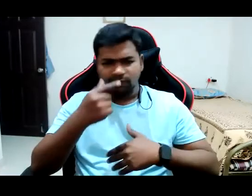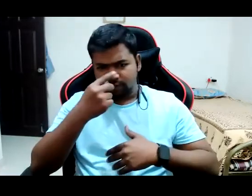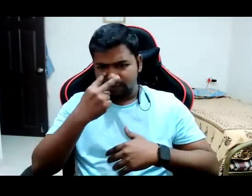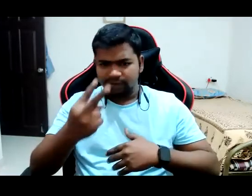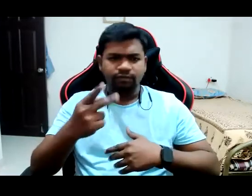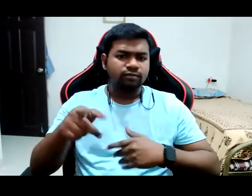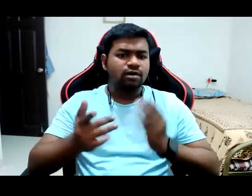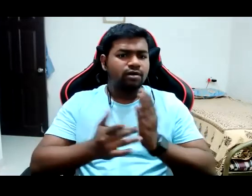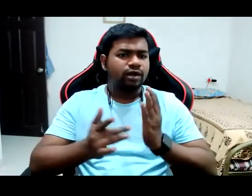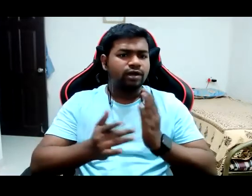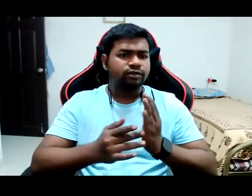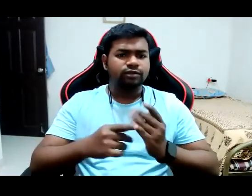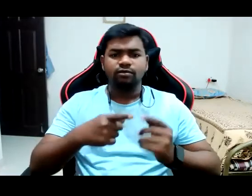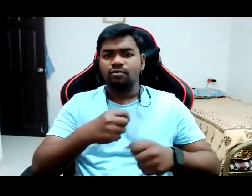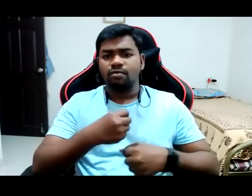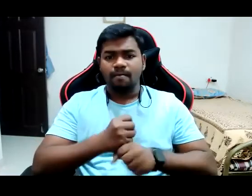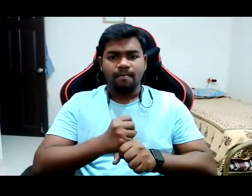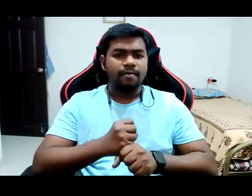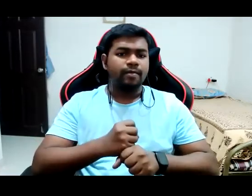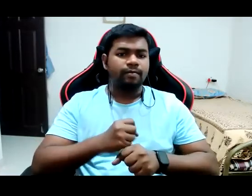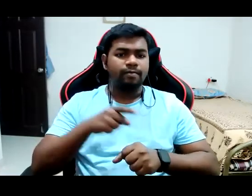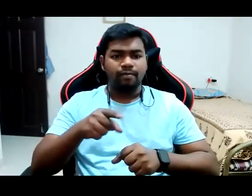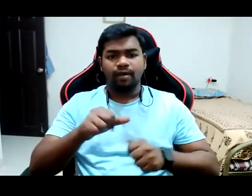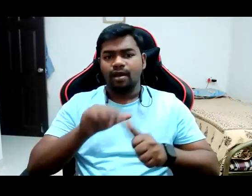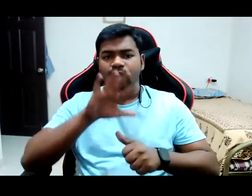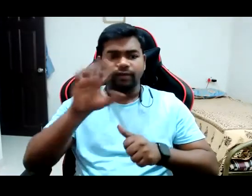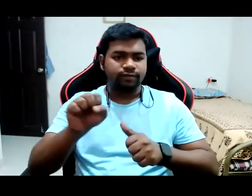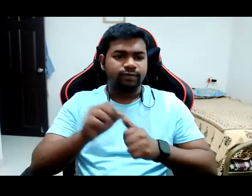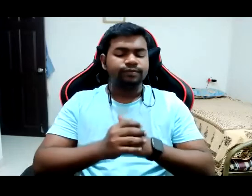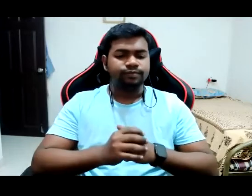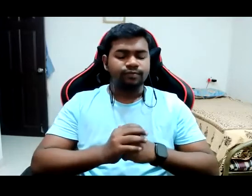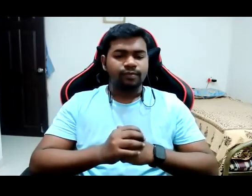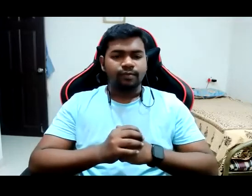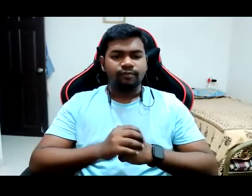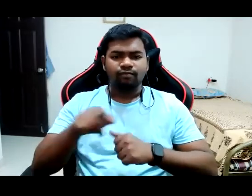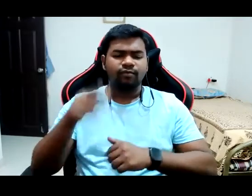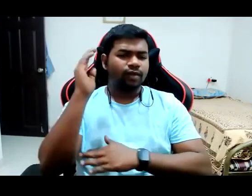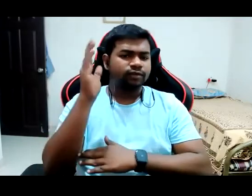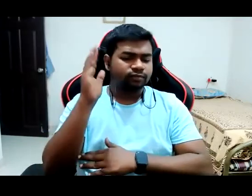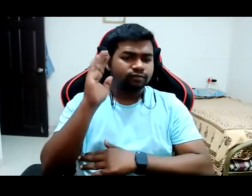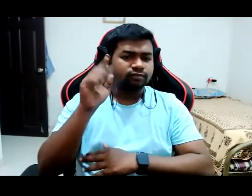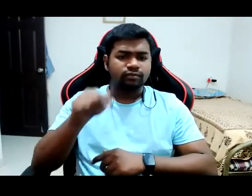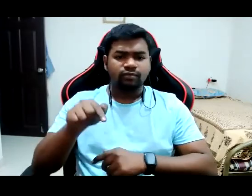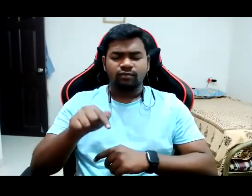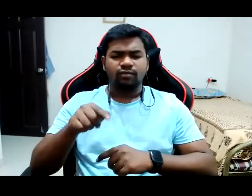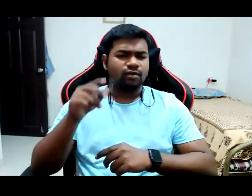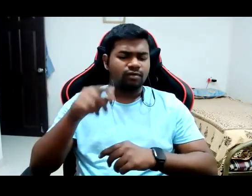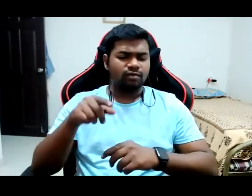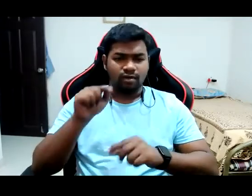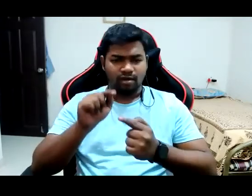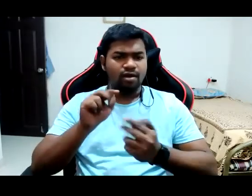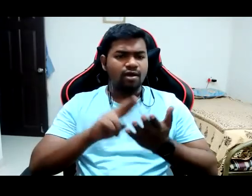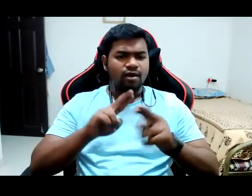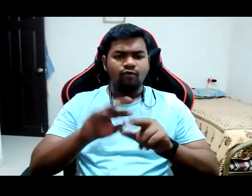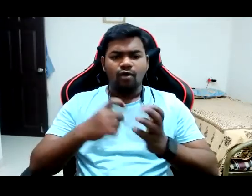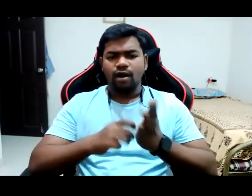be leveraged to make things more accessible. Today's session is going to be a very informal session. It's just going to